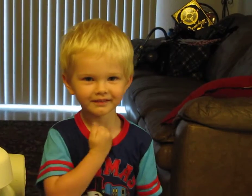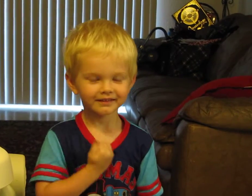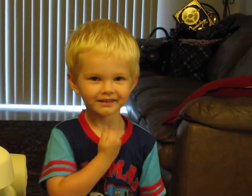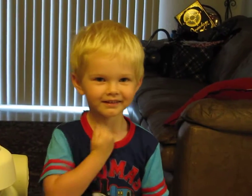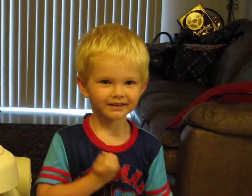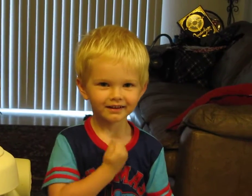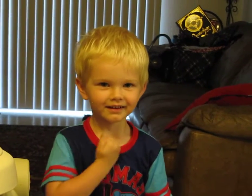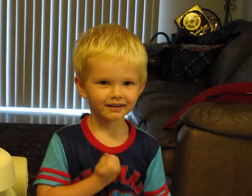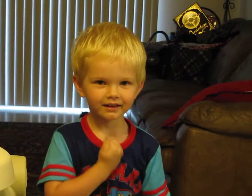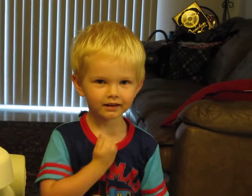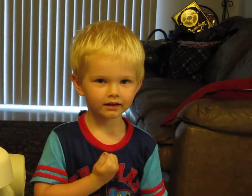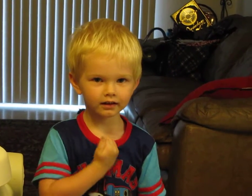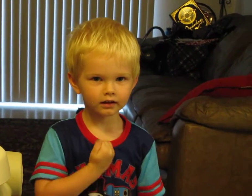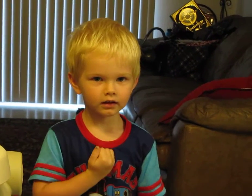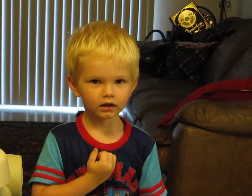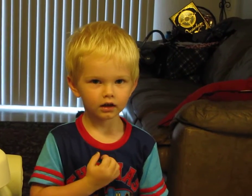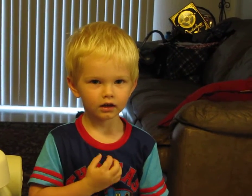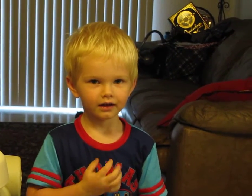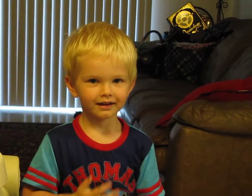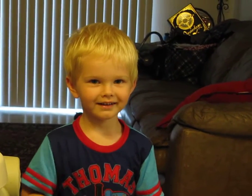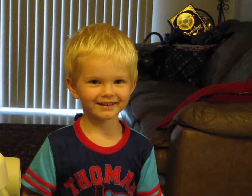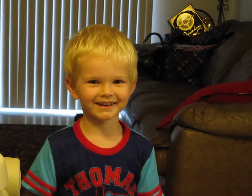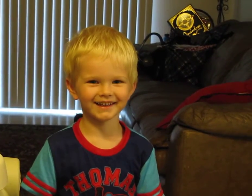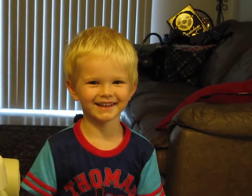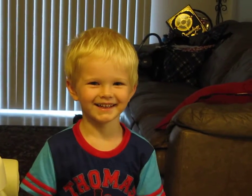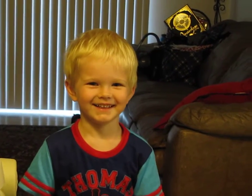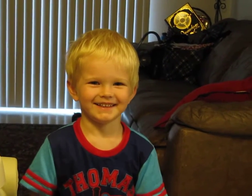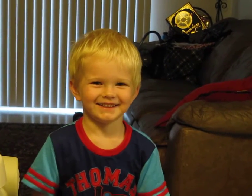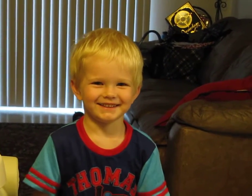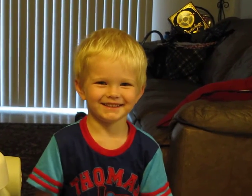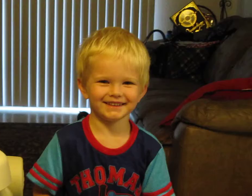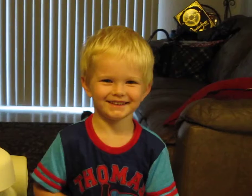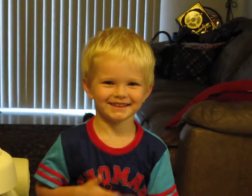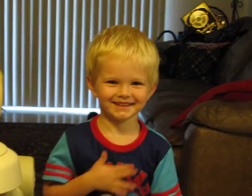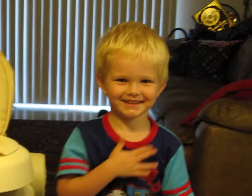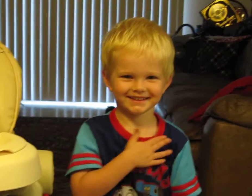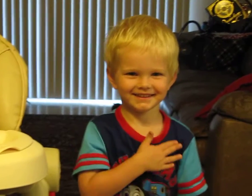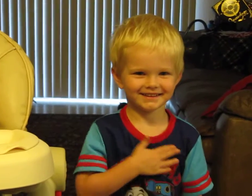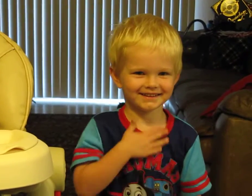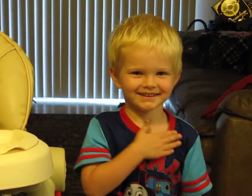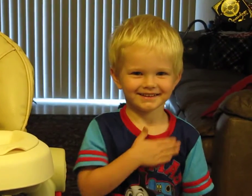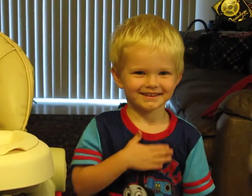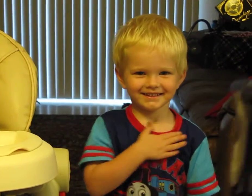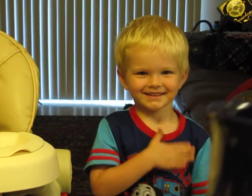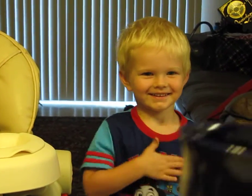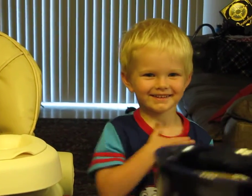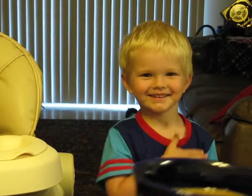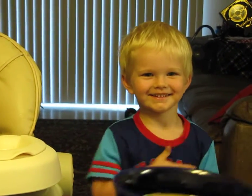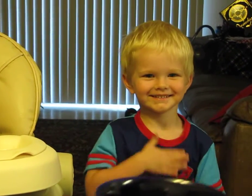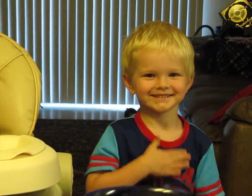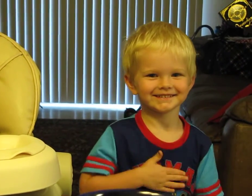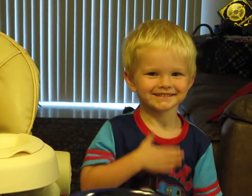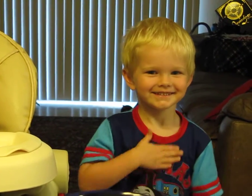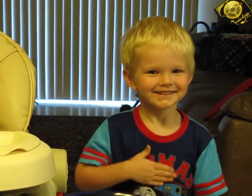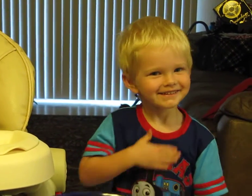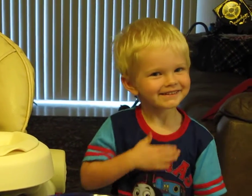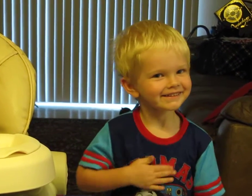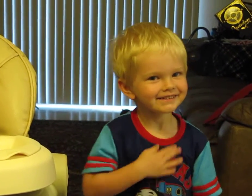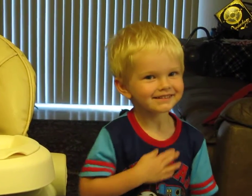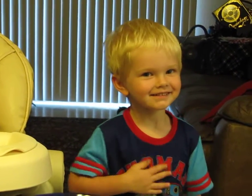That's sorry. I'm sorry. Show me please. Very good. And